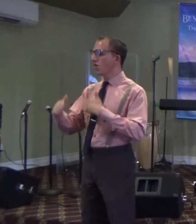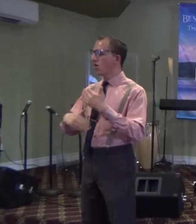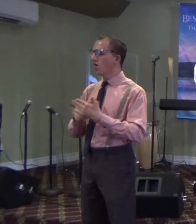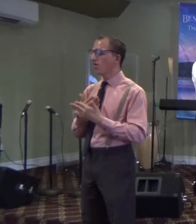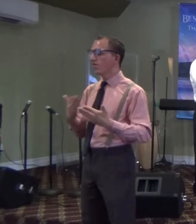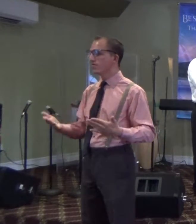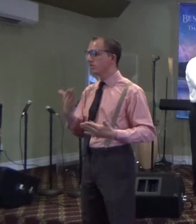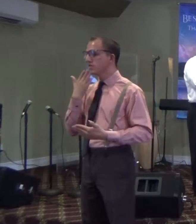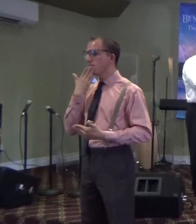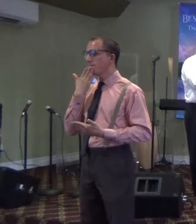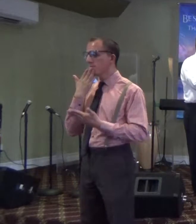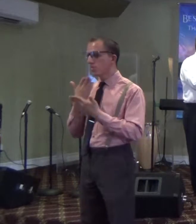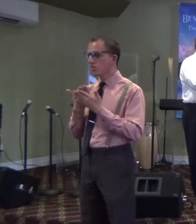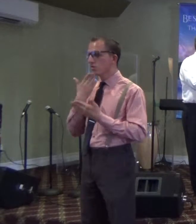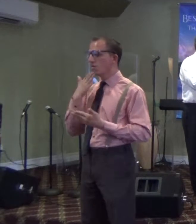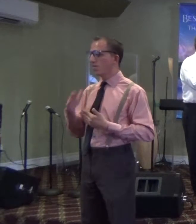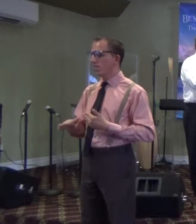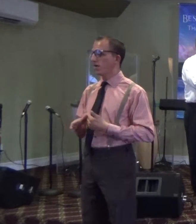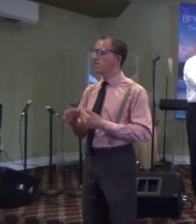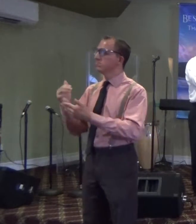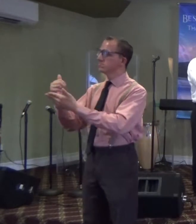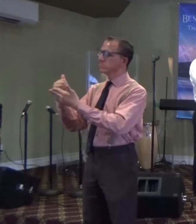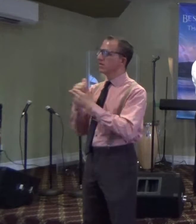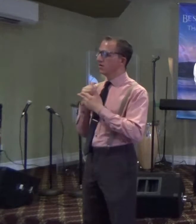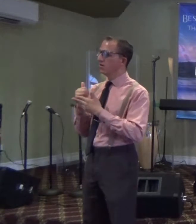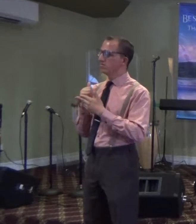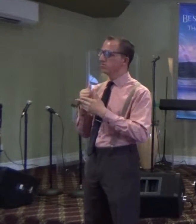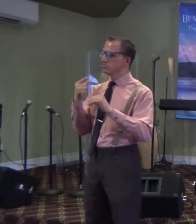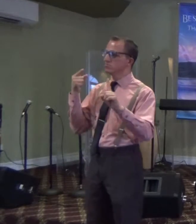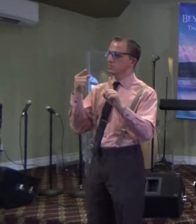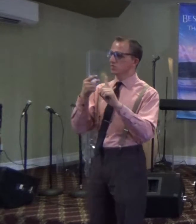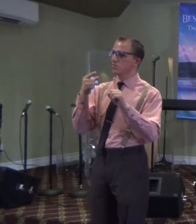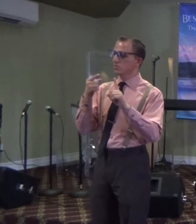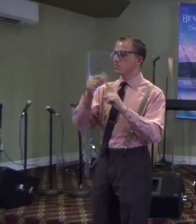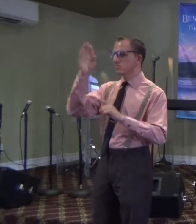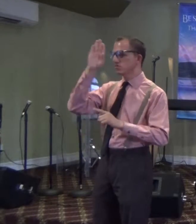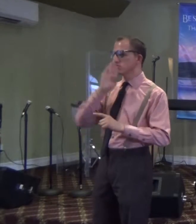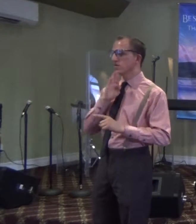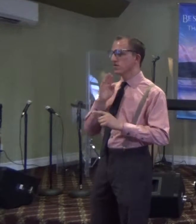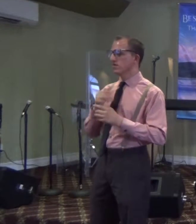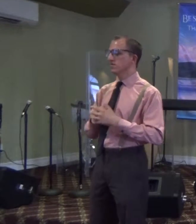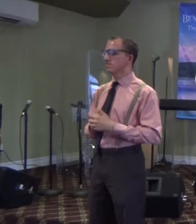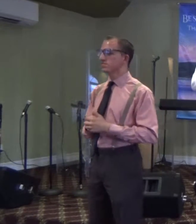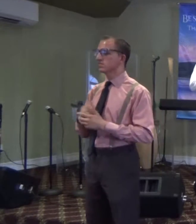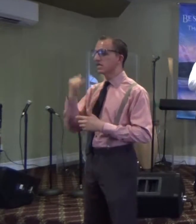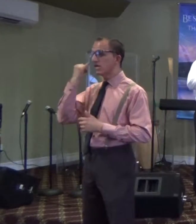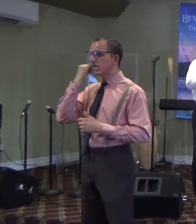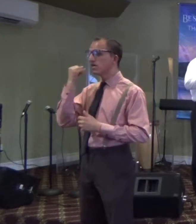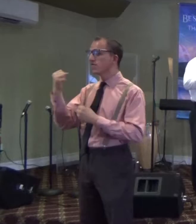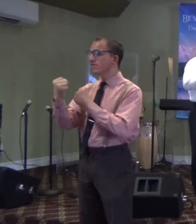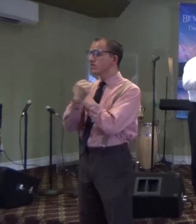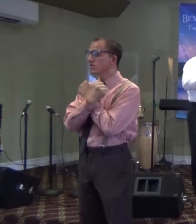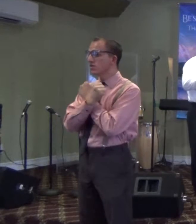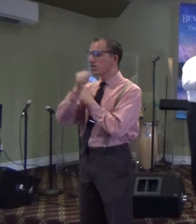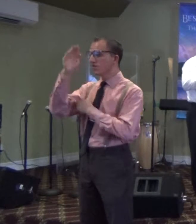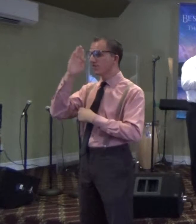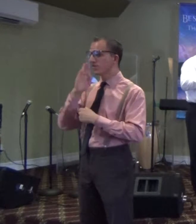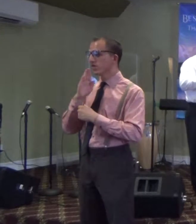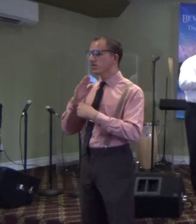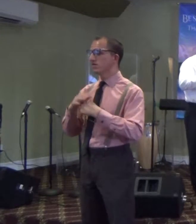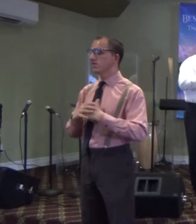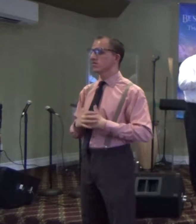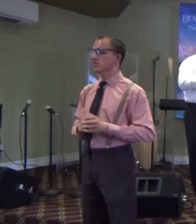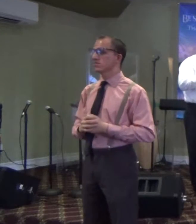buenas o malas, good or bad, les ayudan para it bien. helps them for good. A los que aman a Dios. For those that love